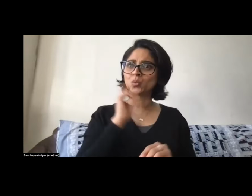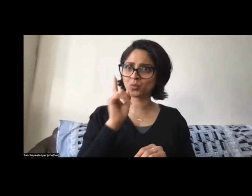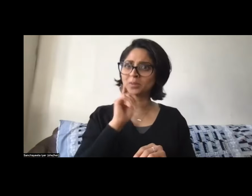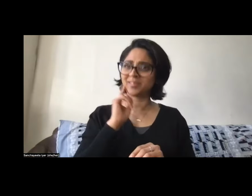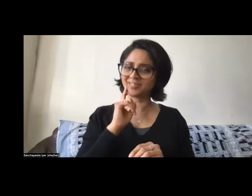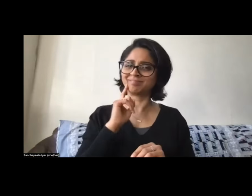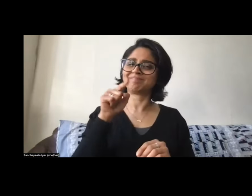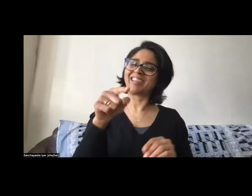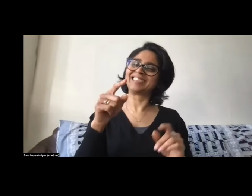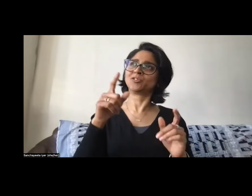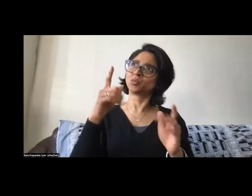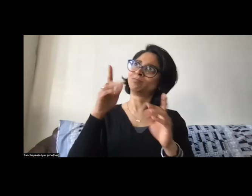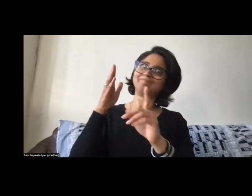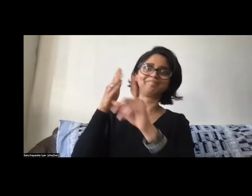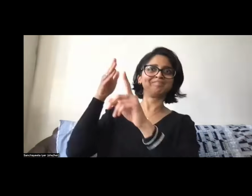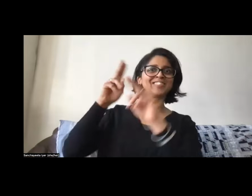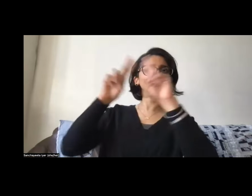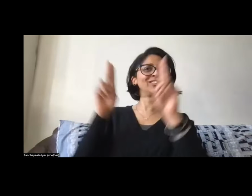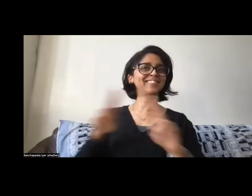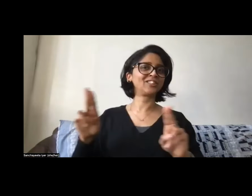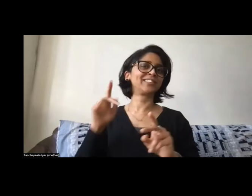resilience of deaf Indian migrant women.